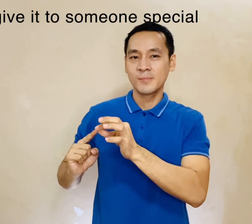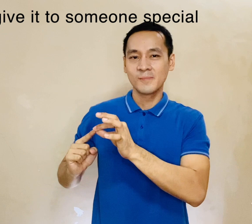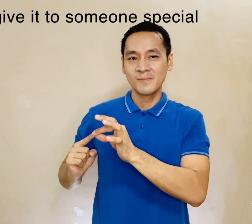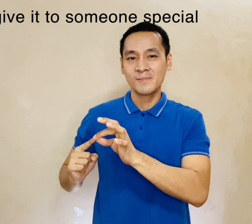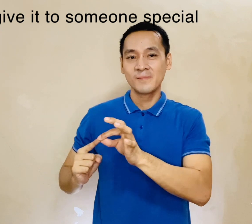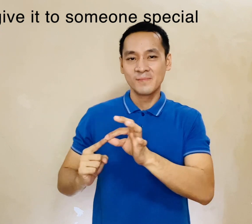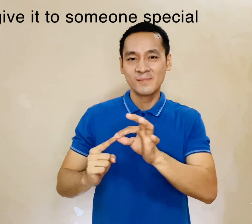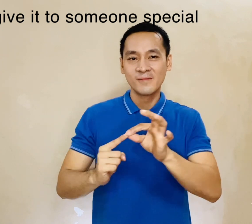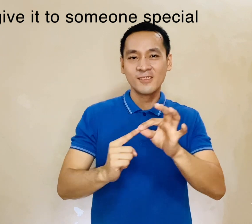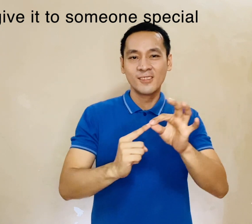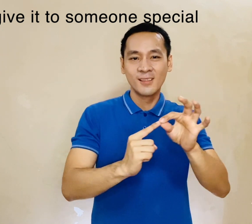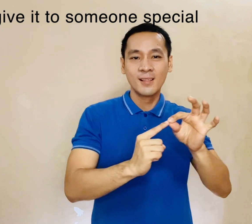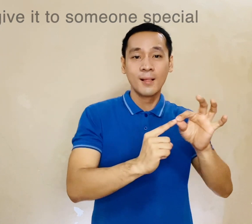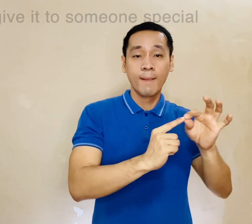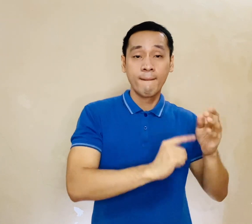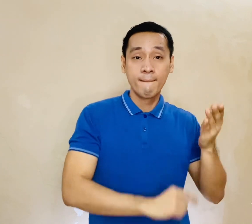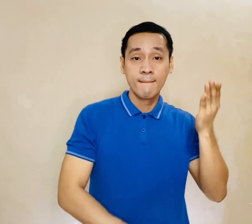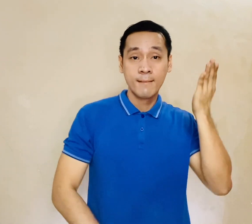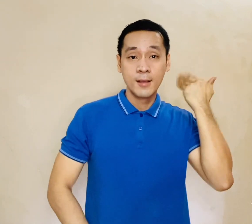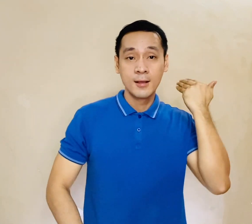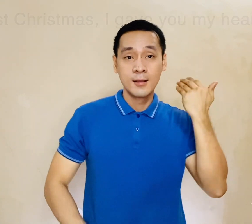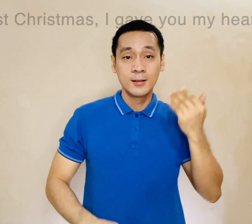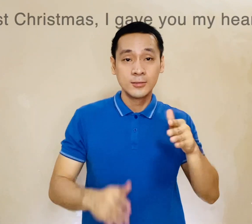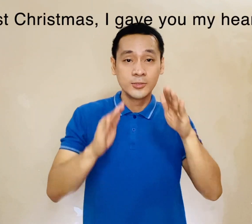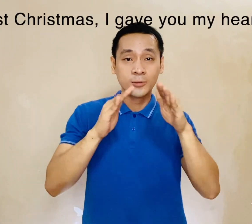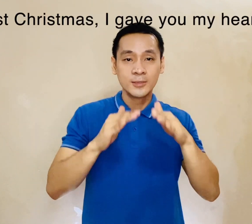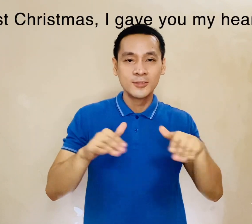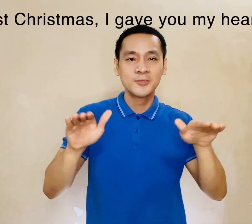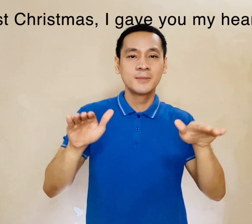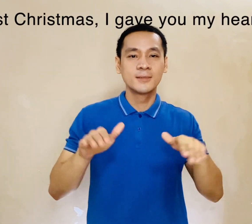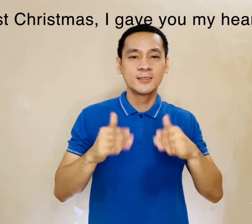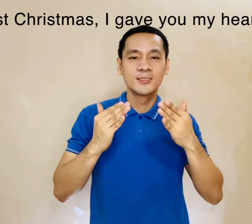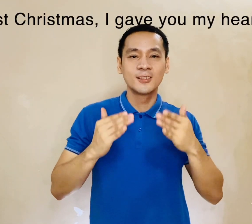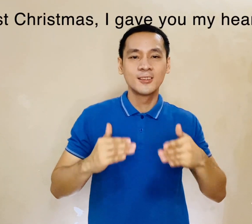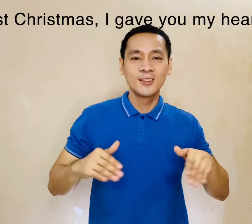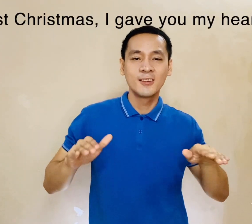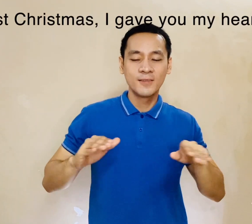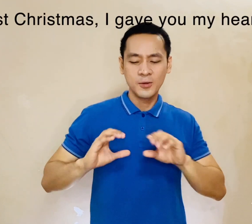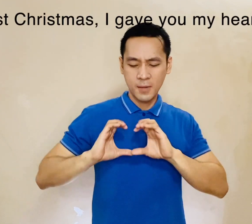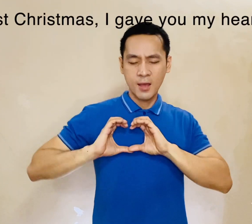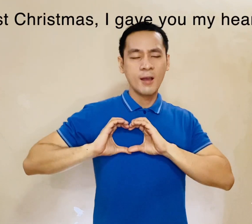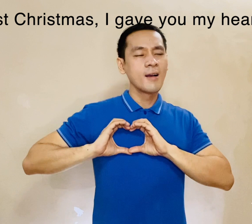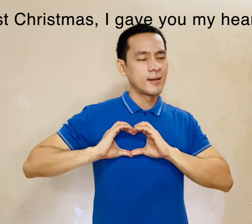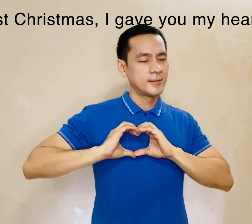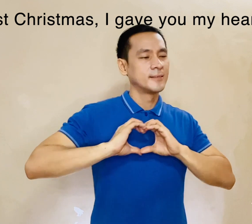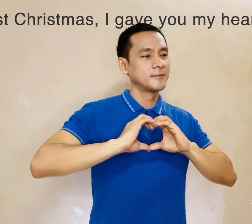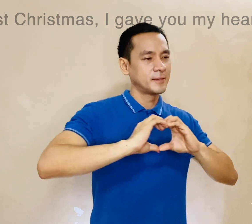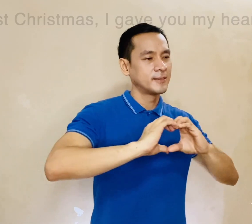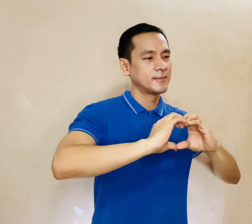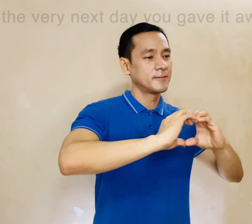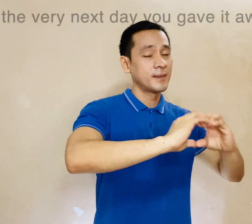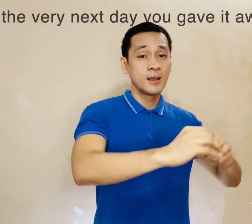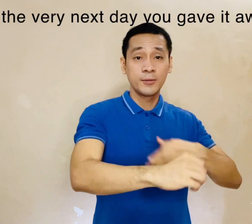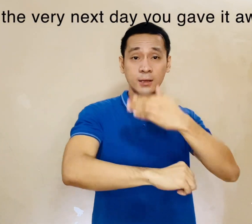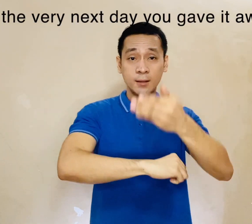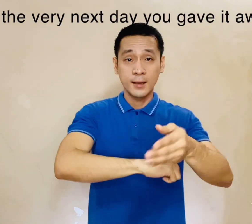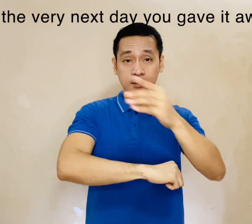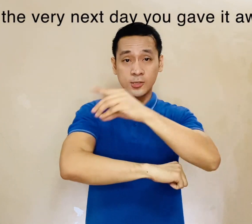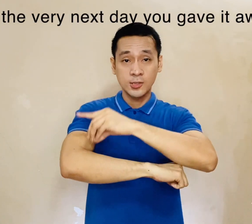special Last Christmas I gave you my heart But the very next